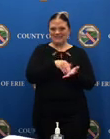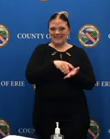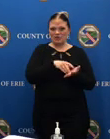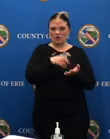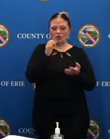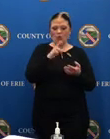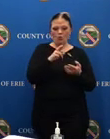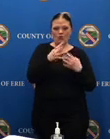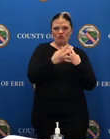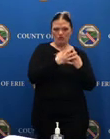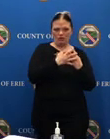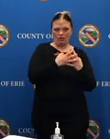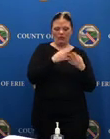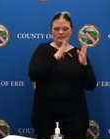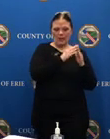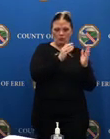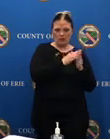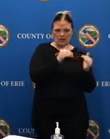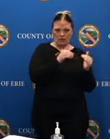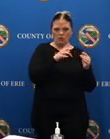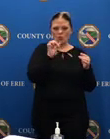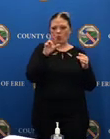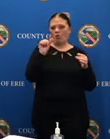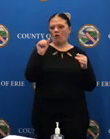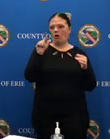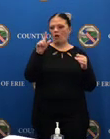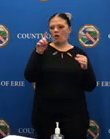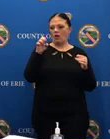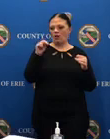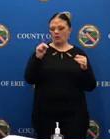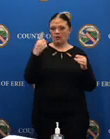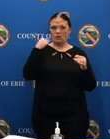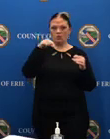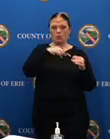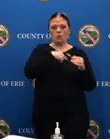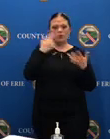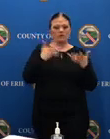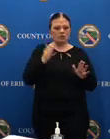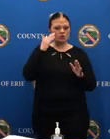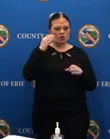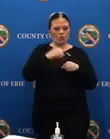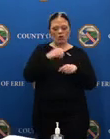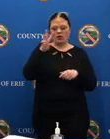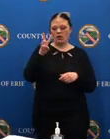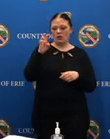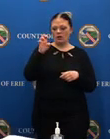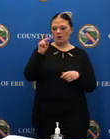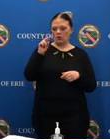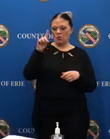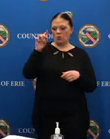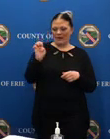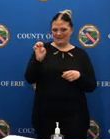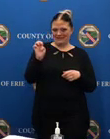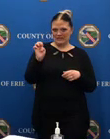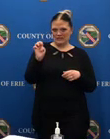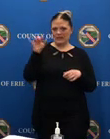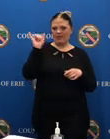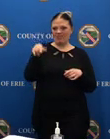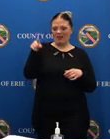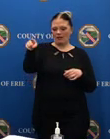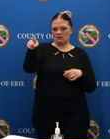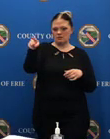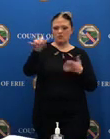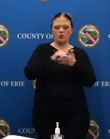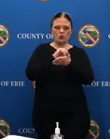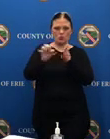being downtown, the jail being in Alden. We do know of documented cases in the Wendy Correctional Facility, which is